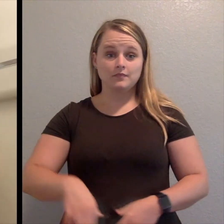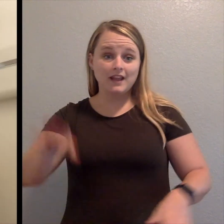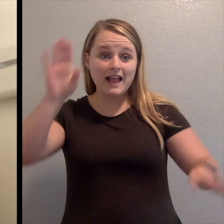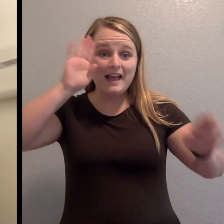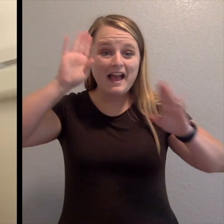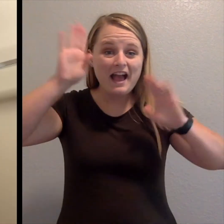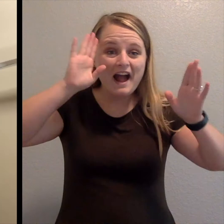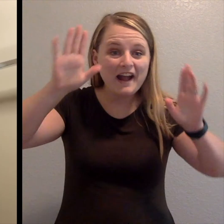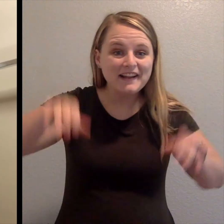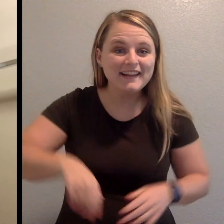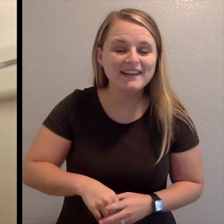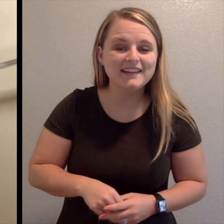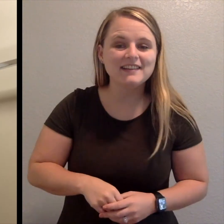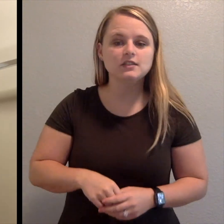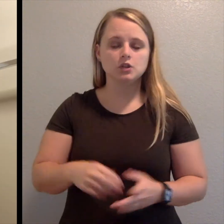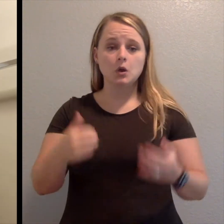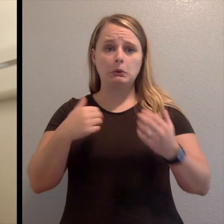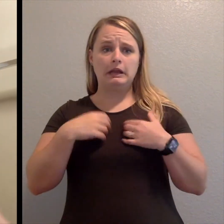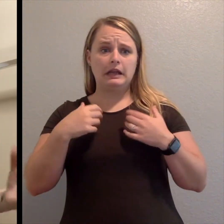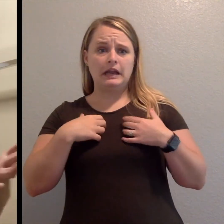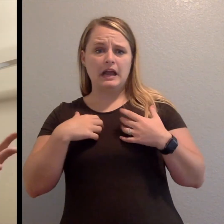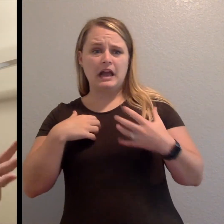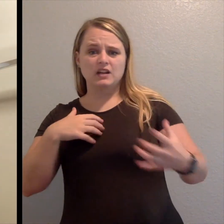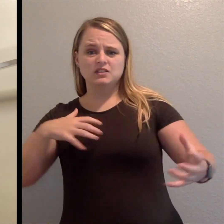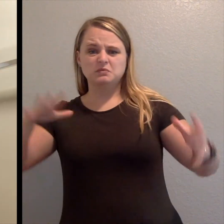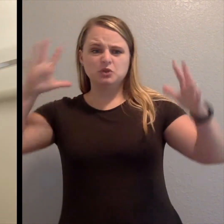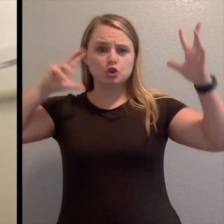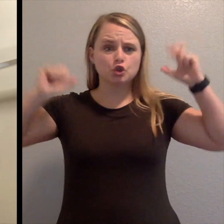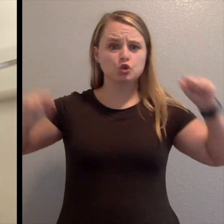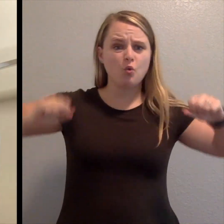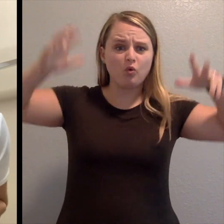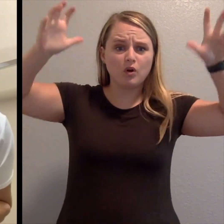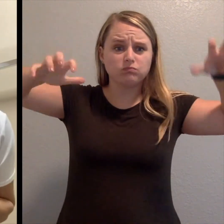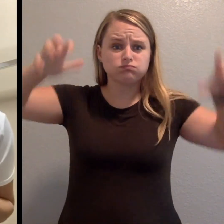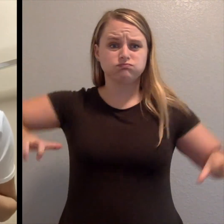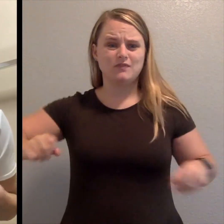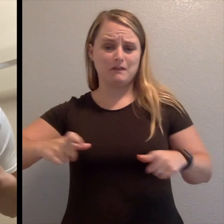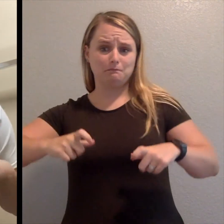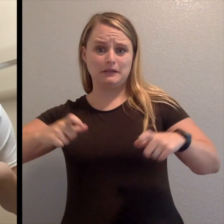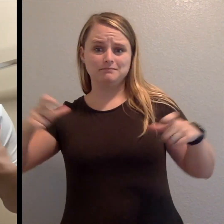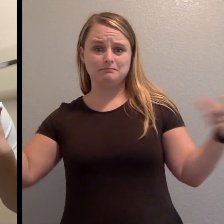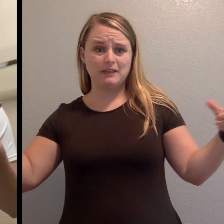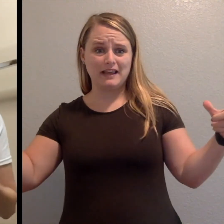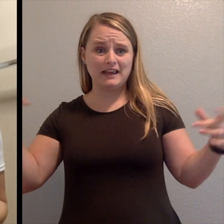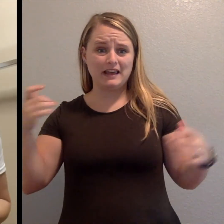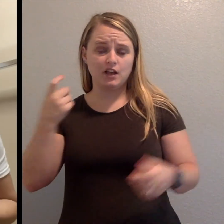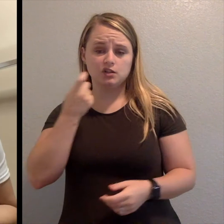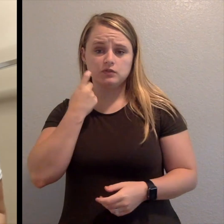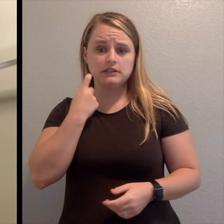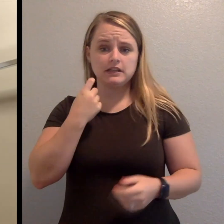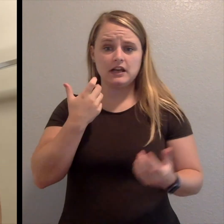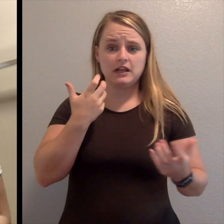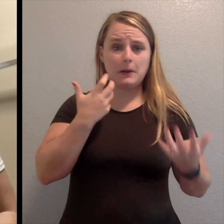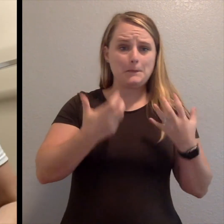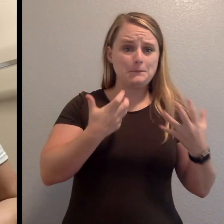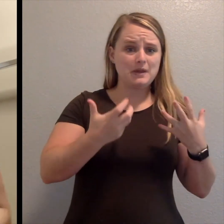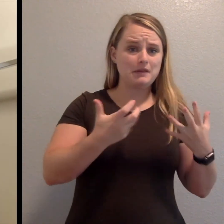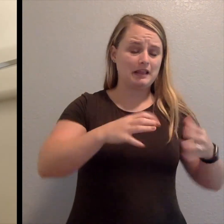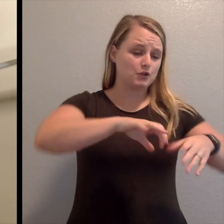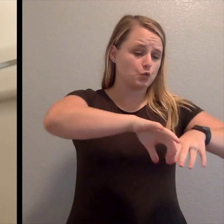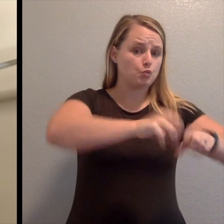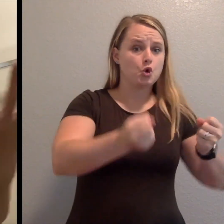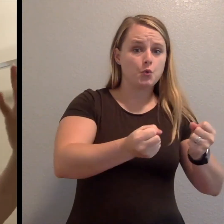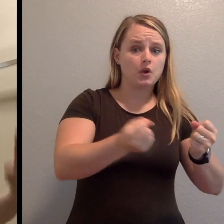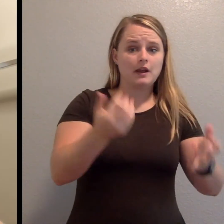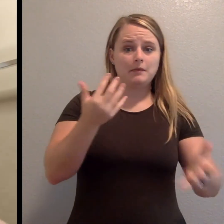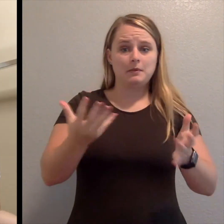Hi guys. So we've had some storms lately, and they've been some really big storms, and there may be some things that got broken or got